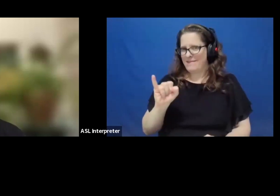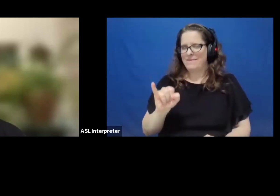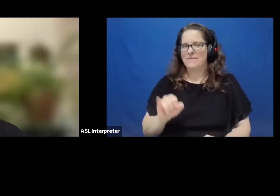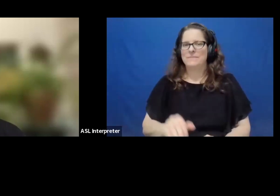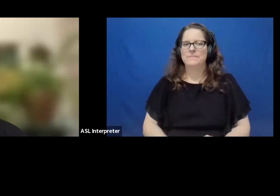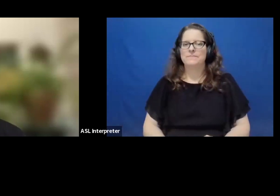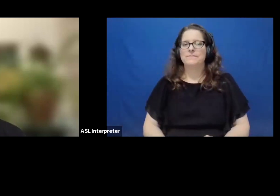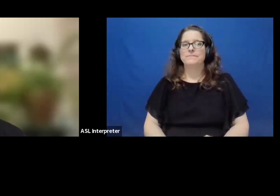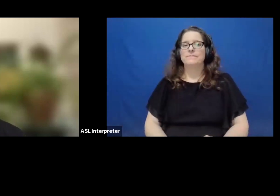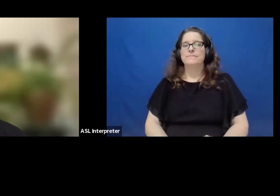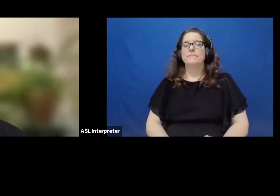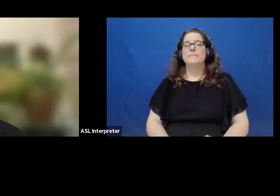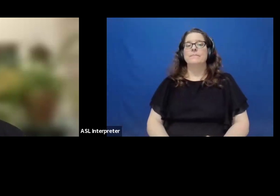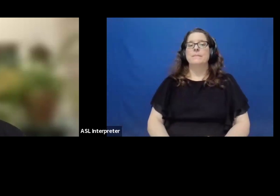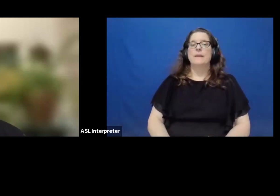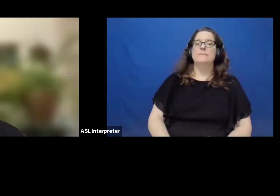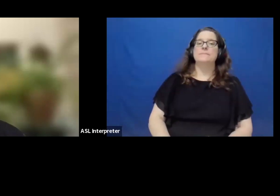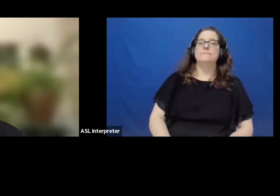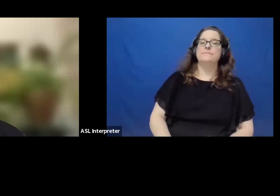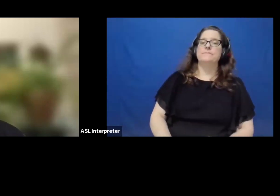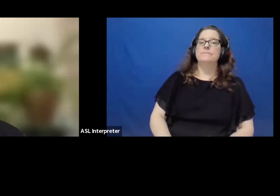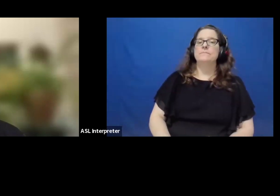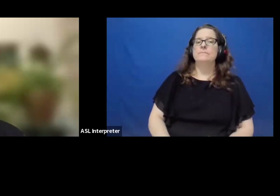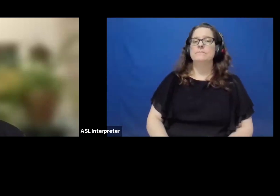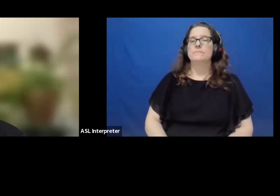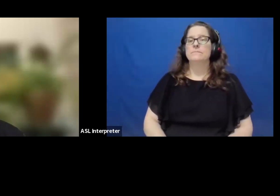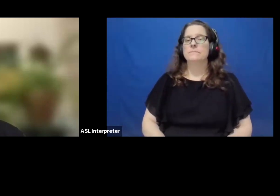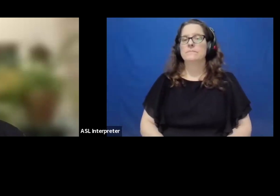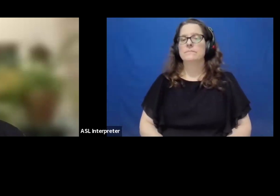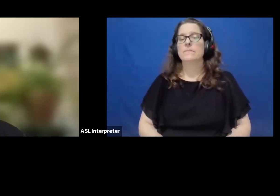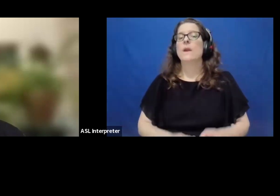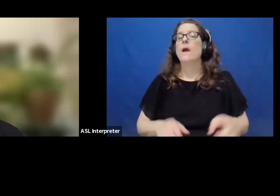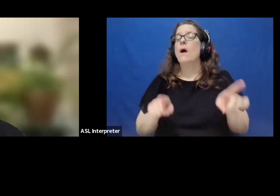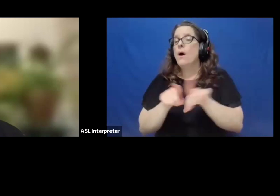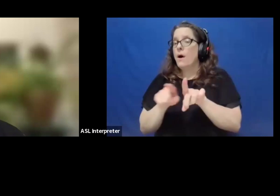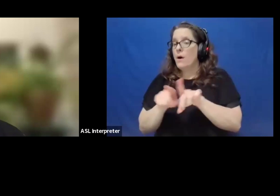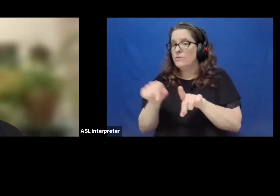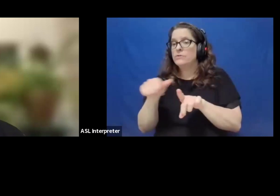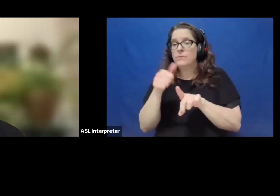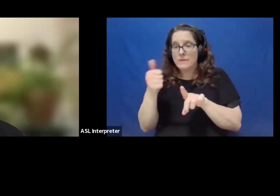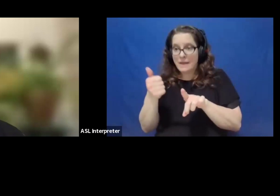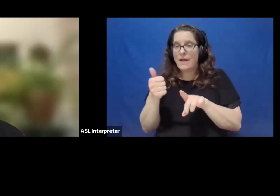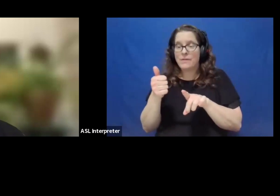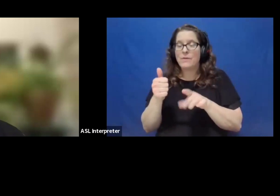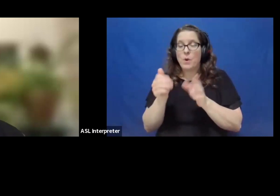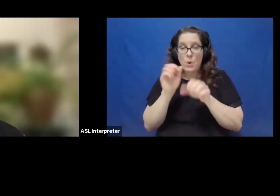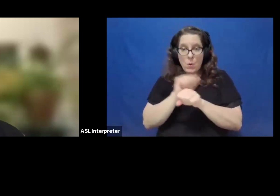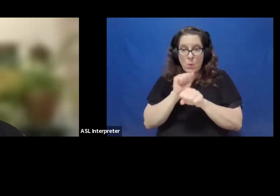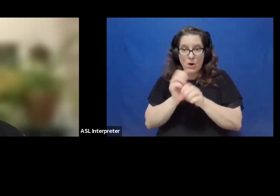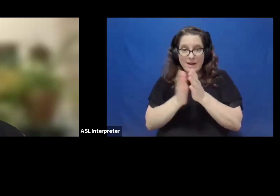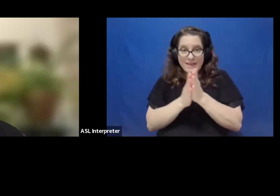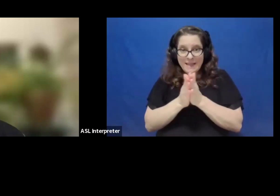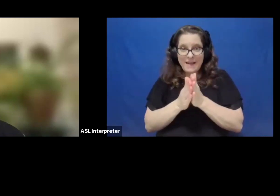And finally, there is a work incentive, a safety net called the Plan to Achieve